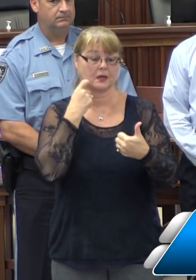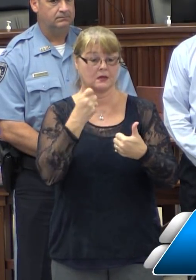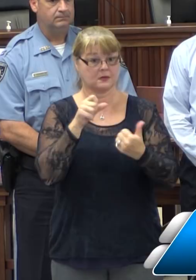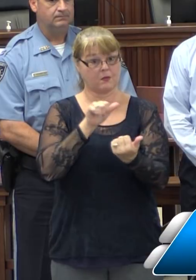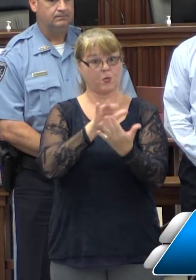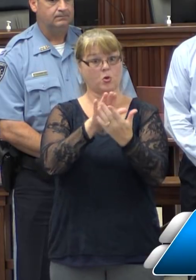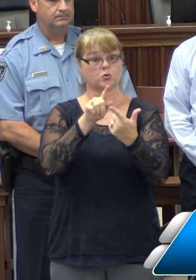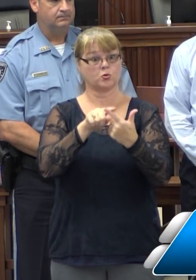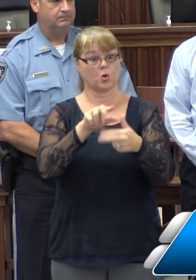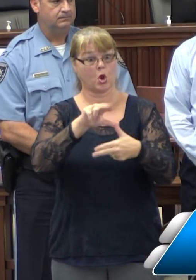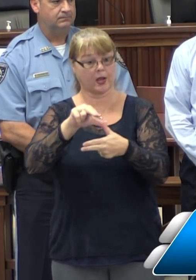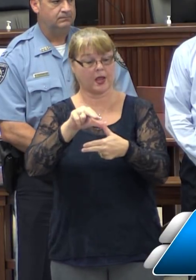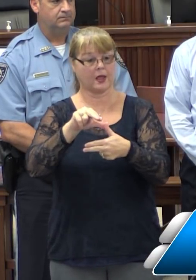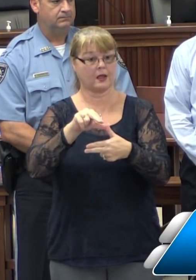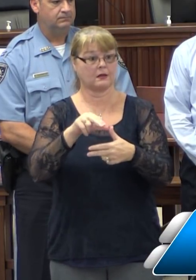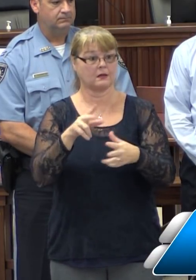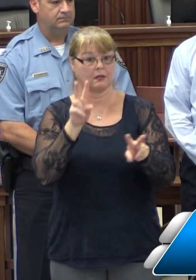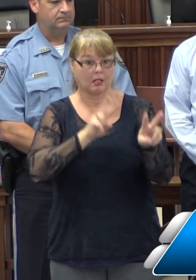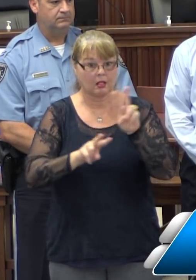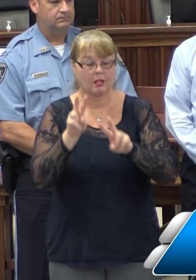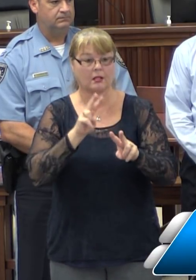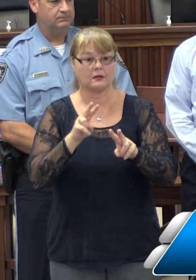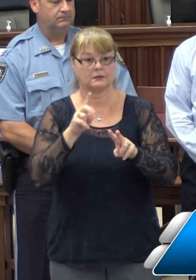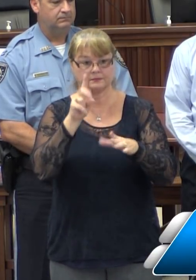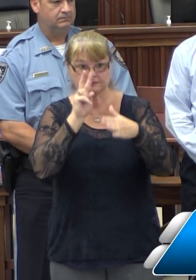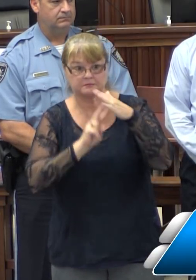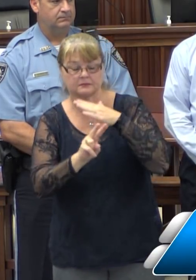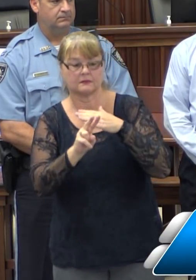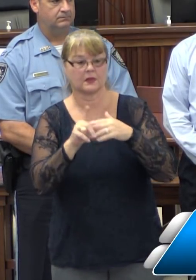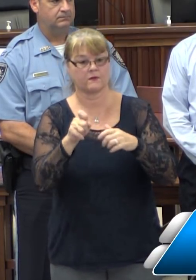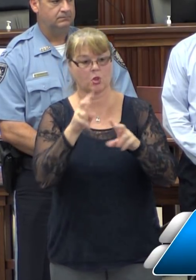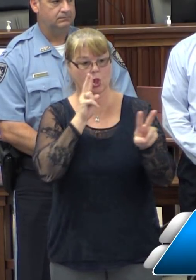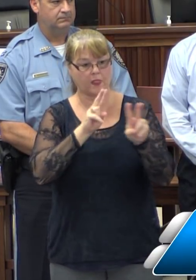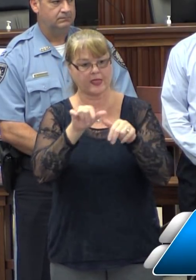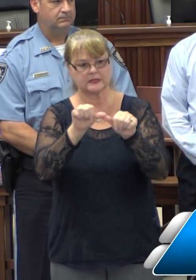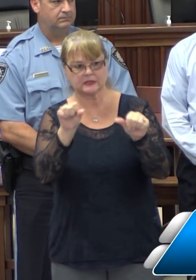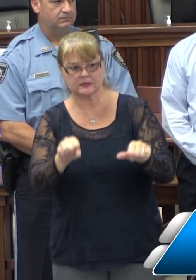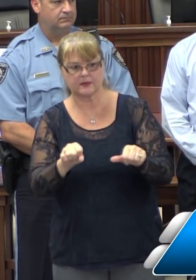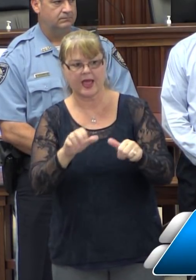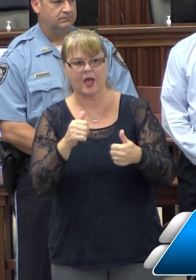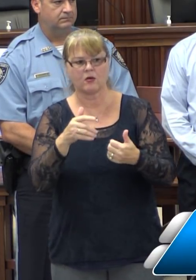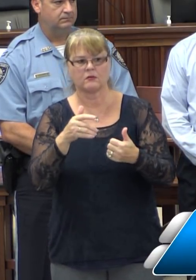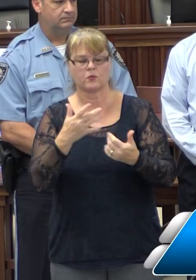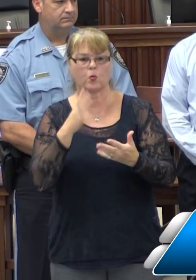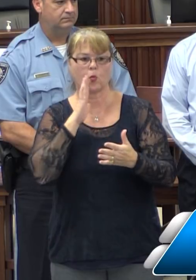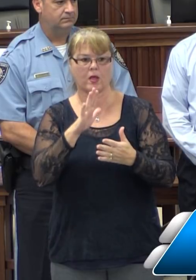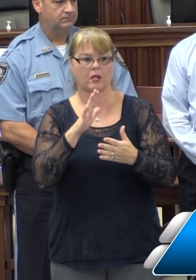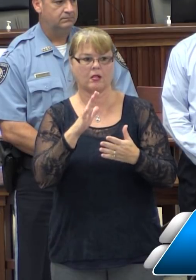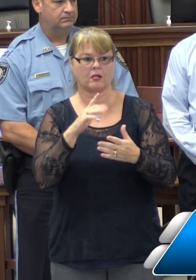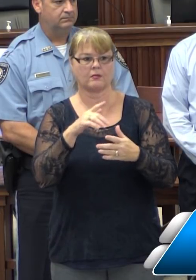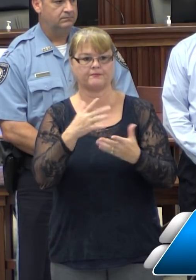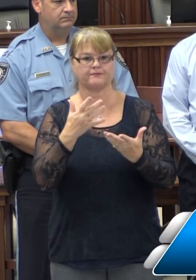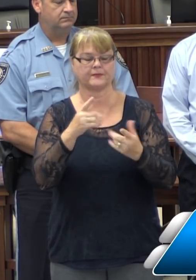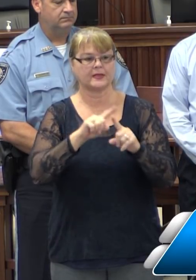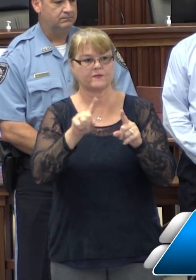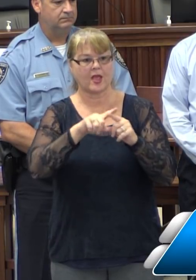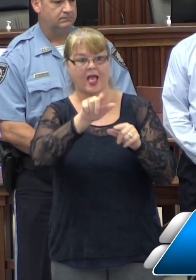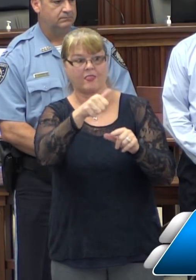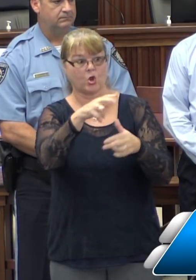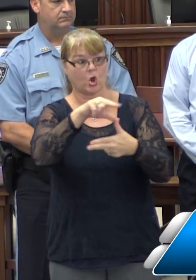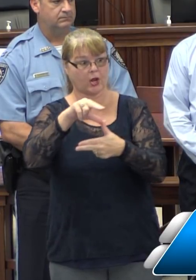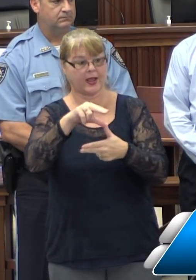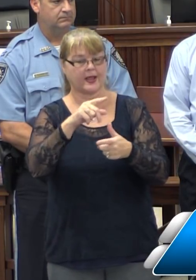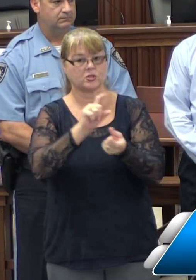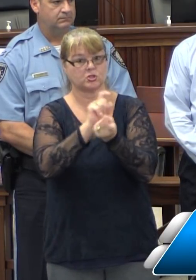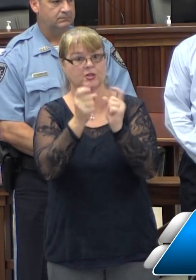approach to hurricane meteorology. So they got to take a look at how that system is going to interact with those other systems that are out there and how that